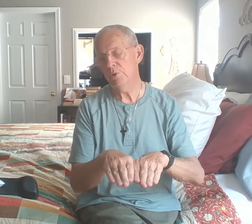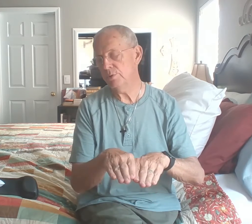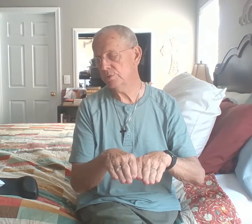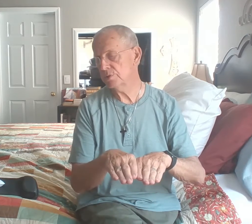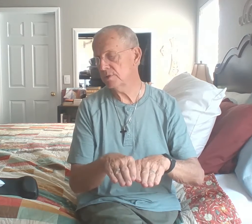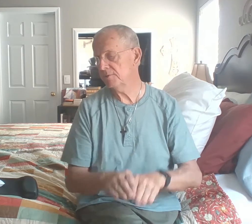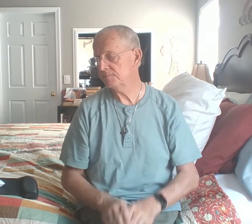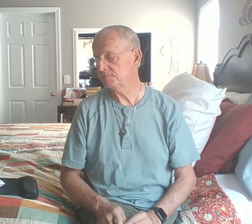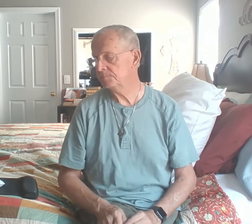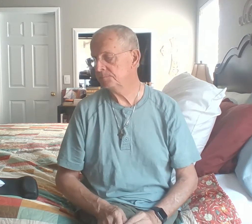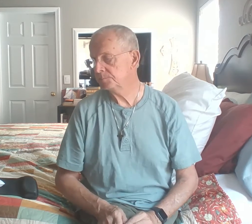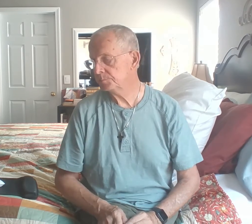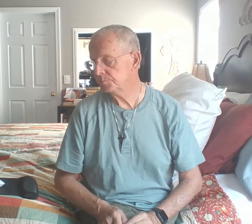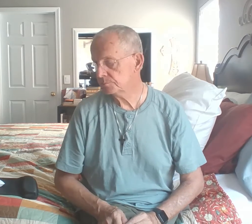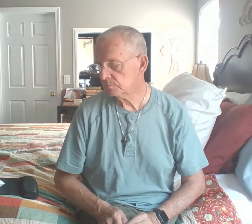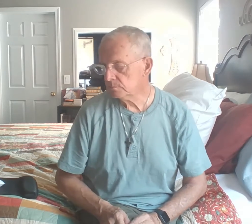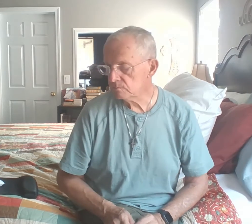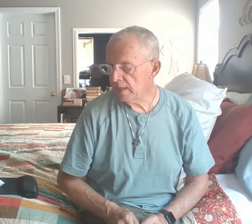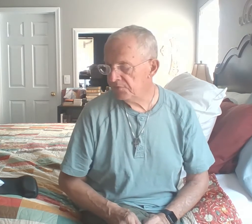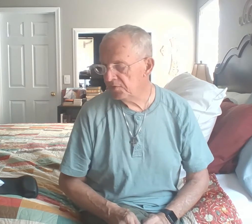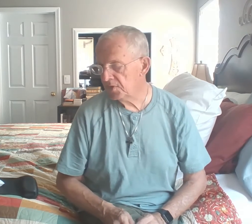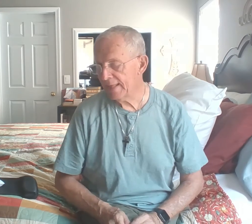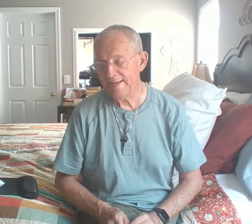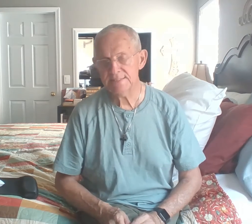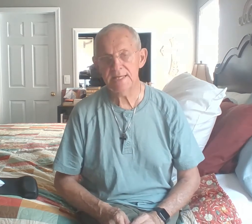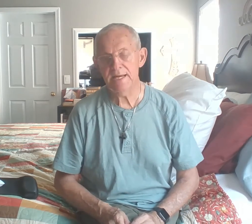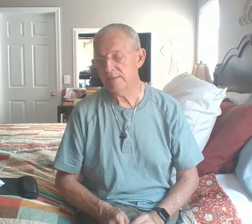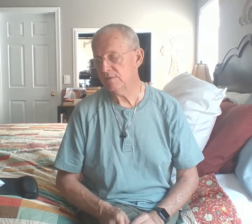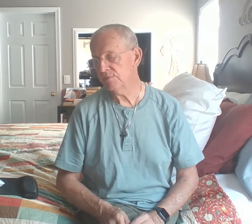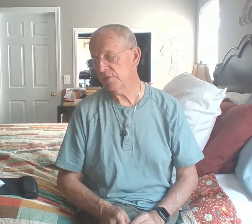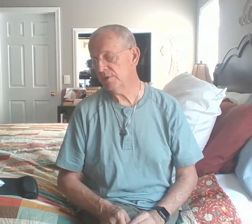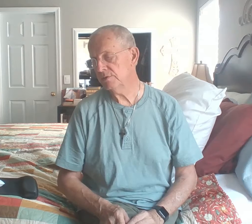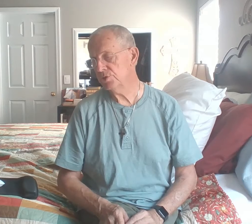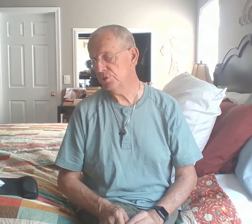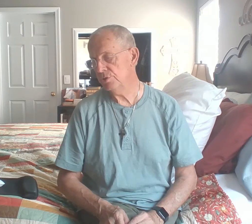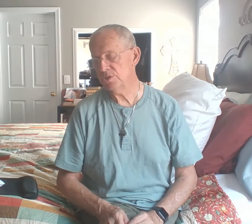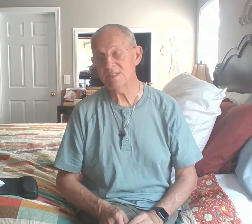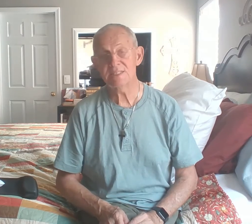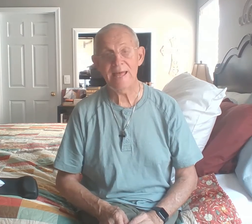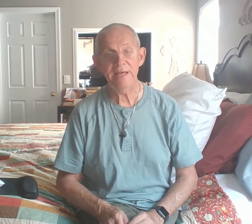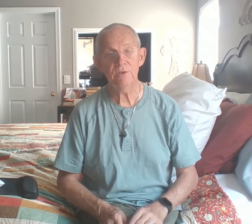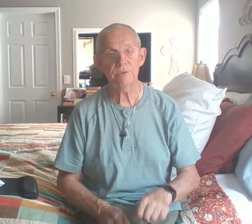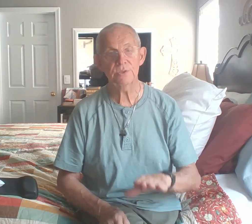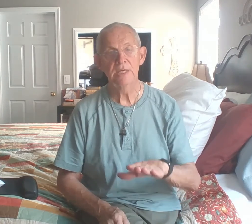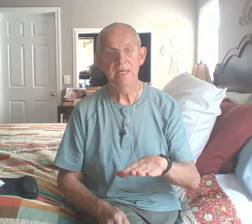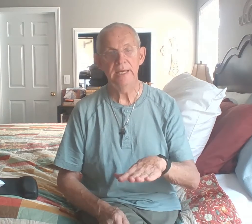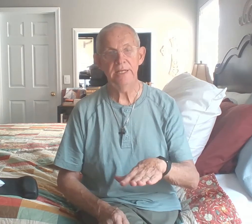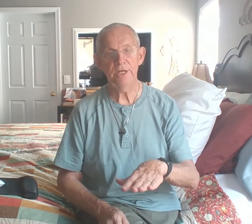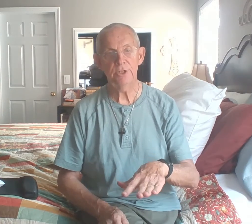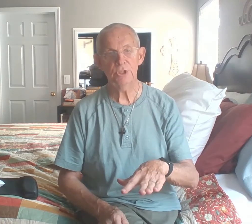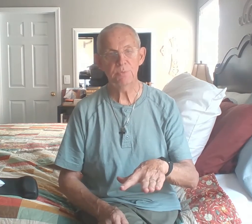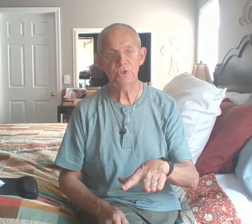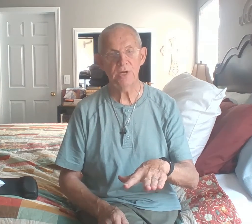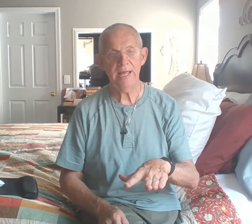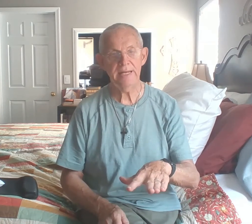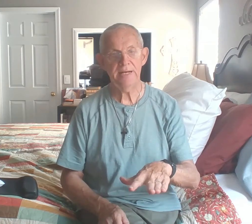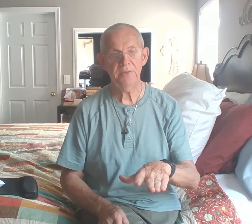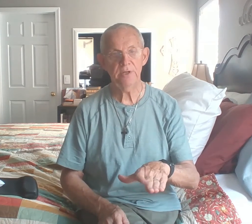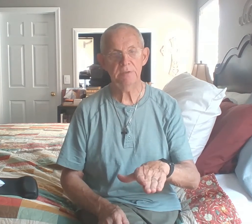boots. And then the last kind of shoes is sandals. And here you just put your hand out there and